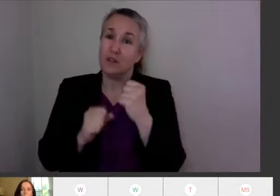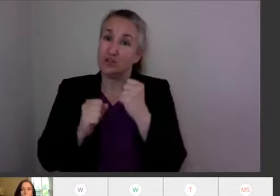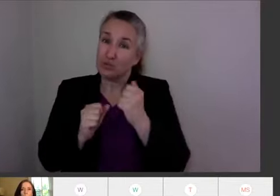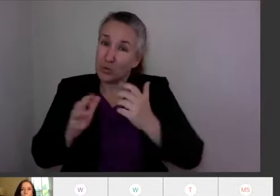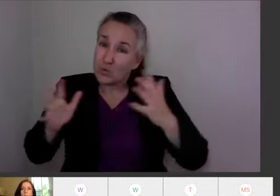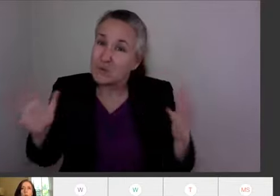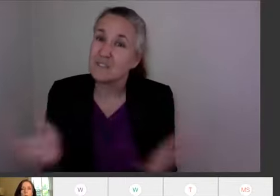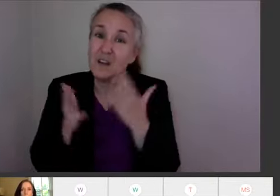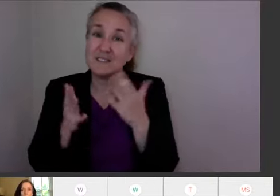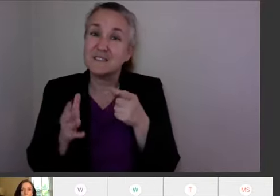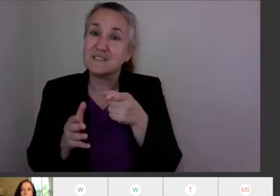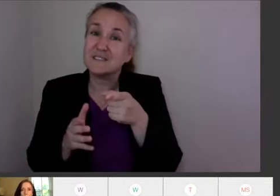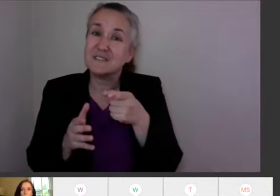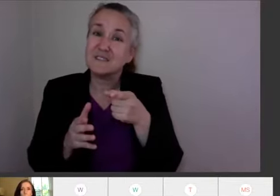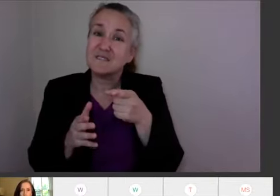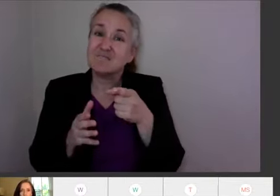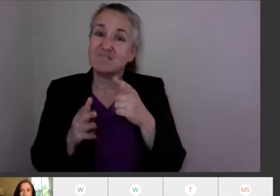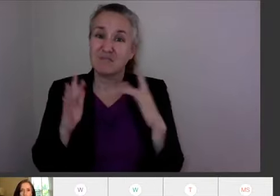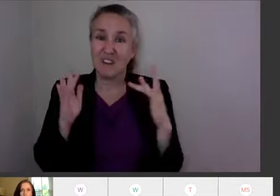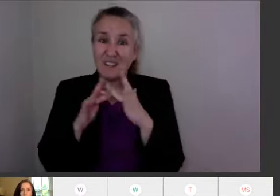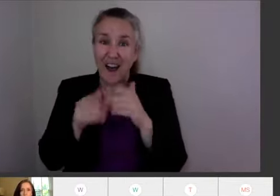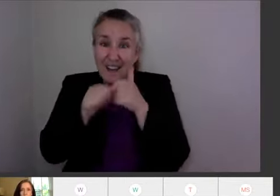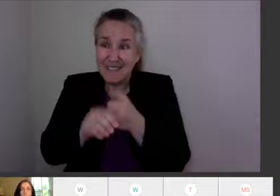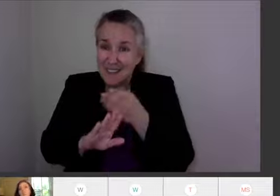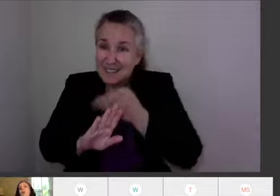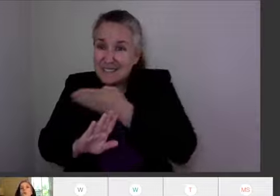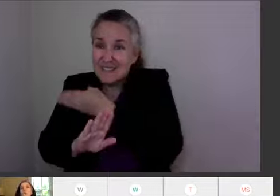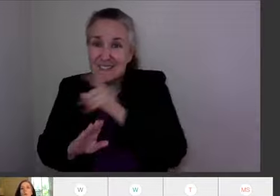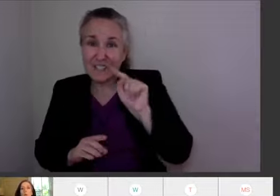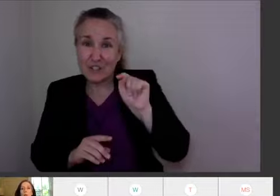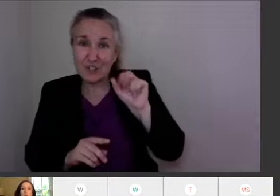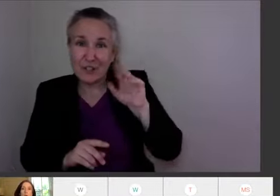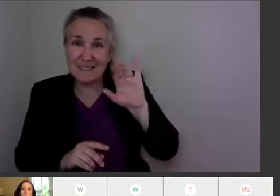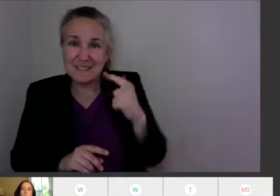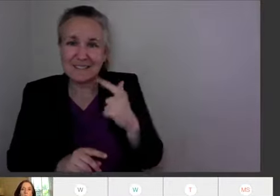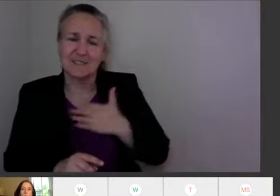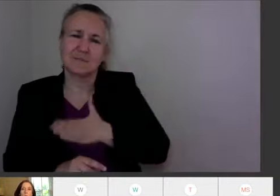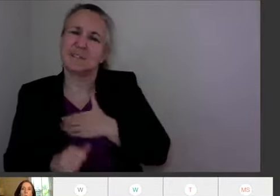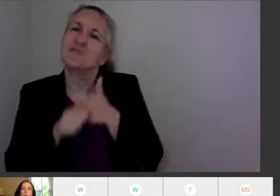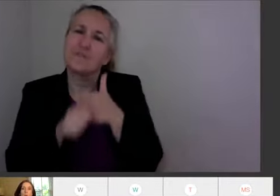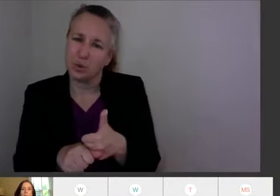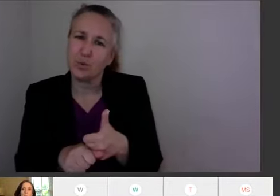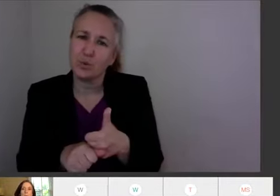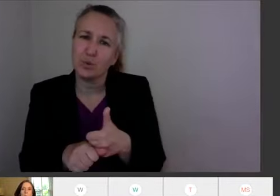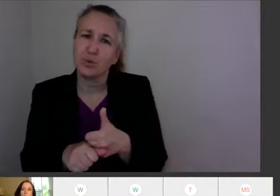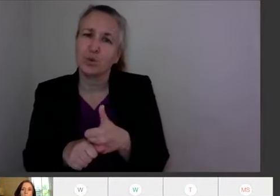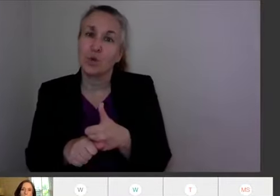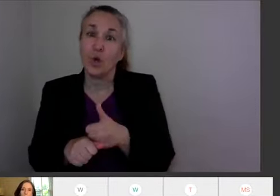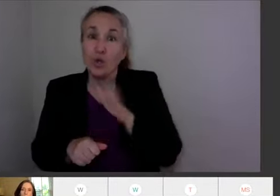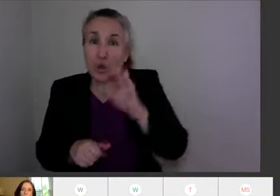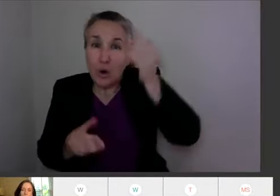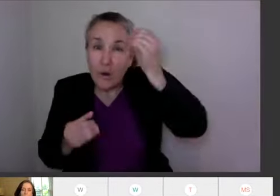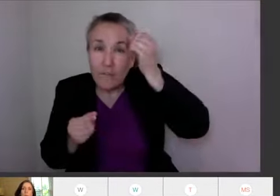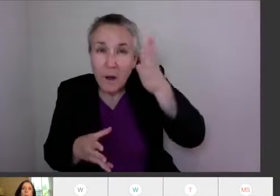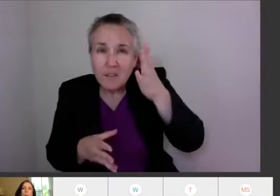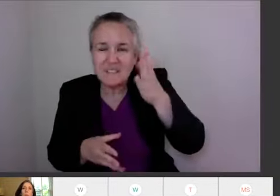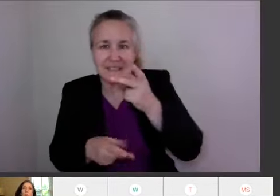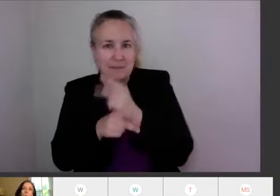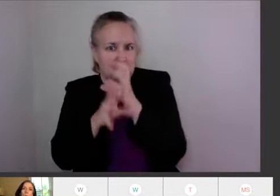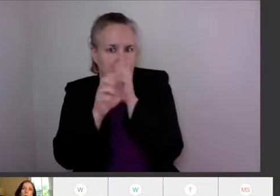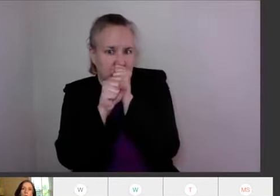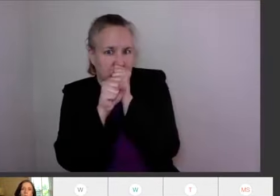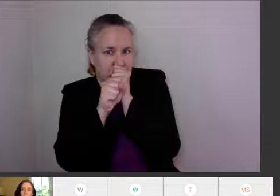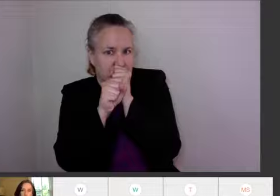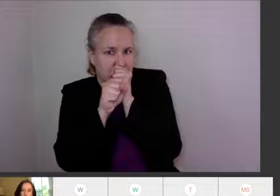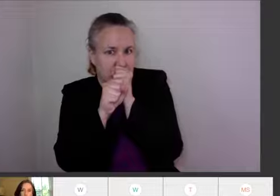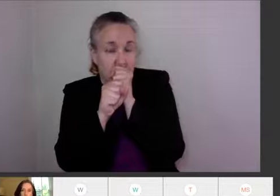you cooperate with contact tracing. You and your information will be kept confidential, but the